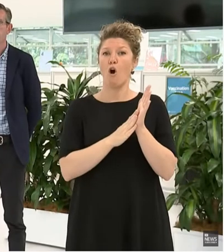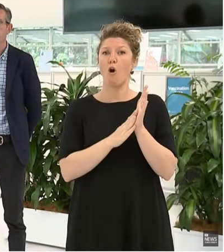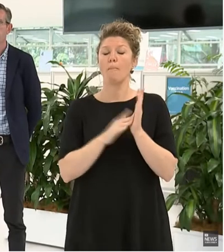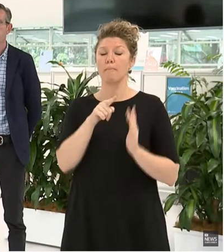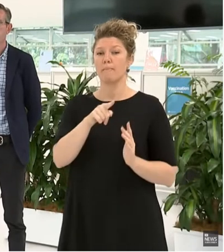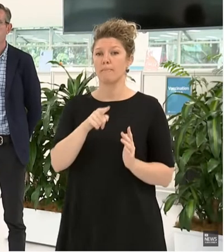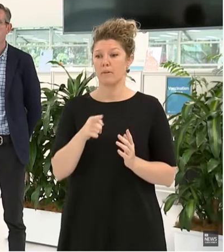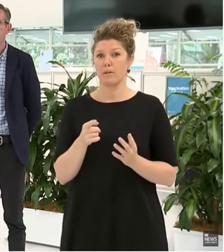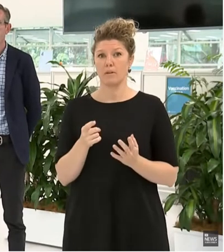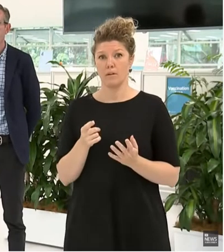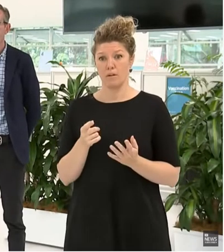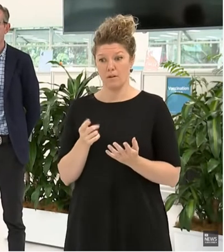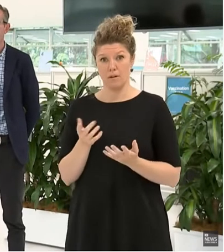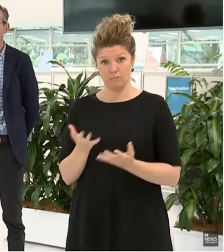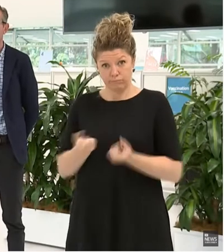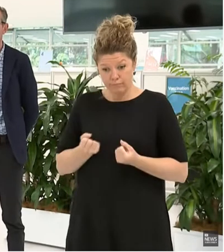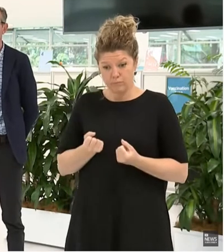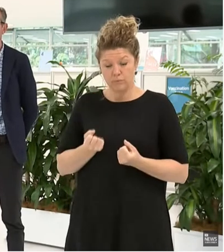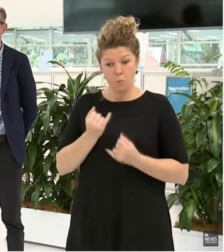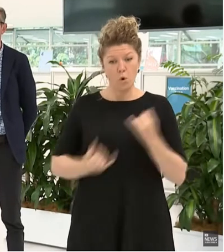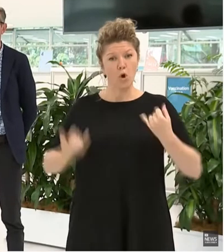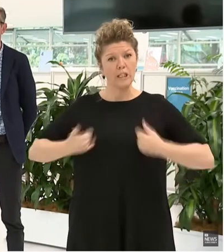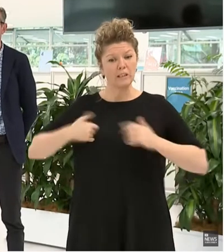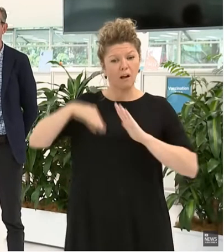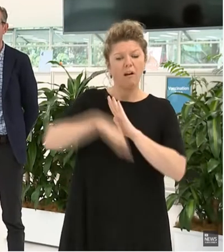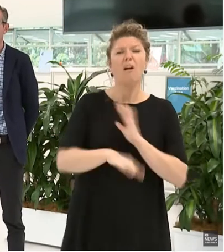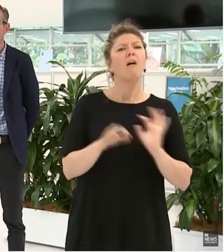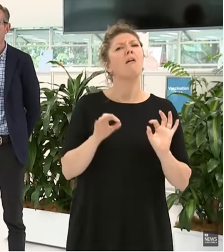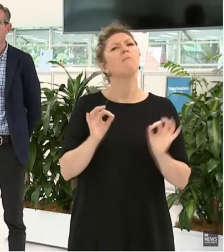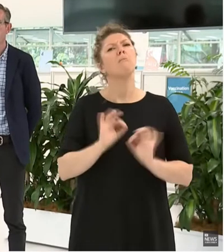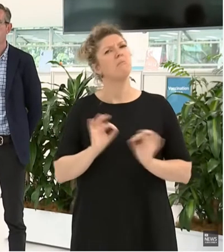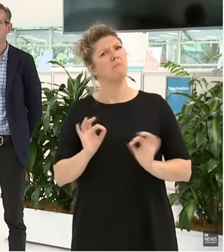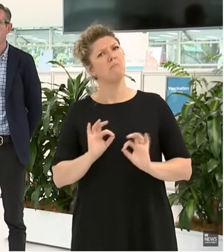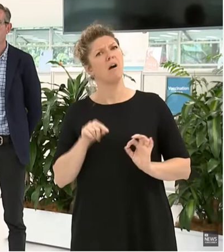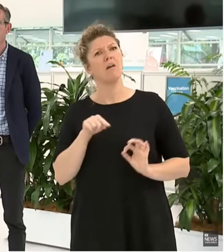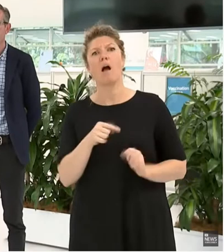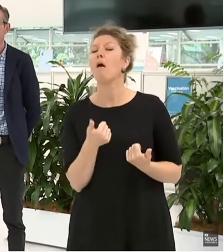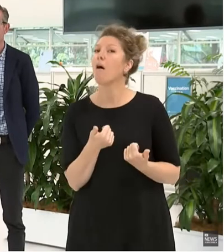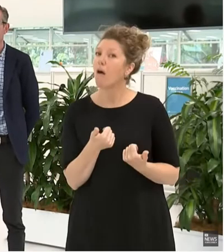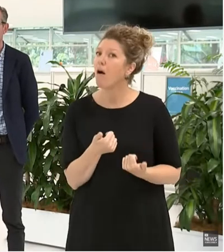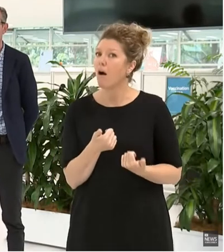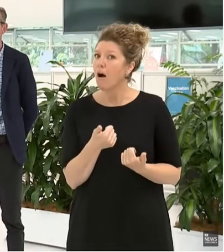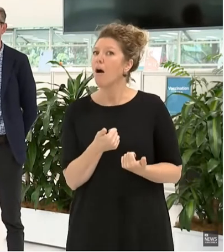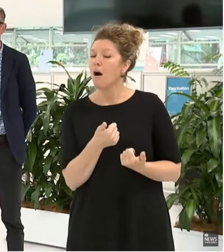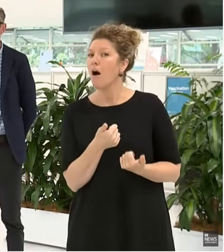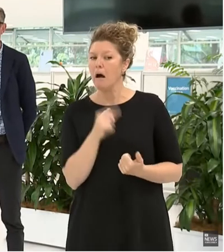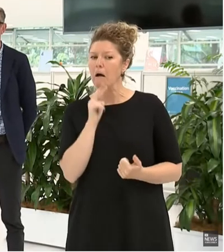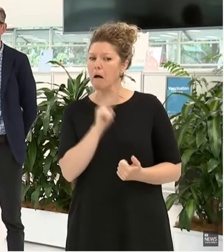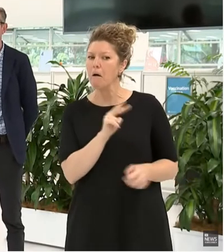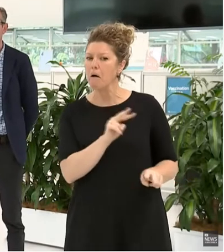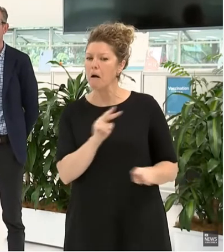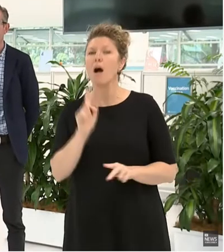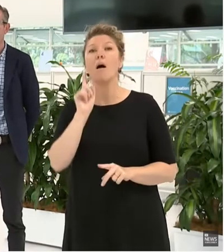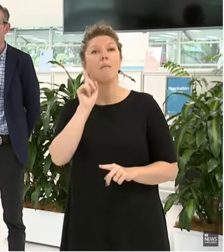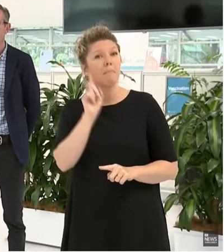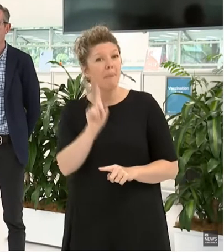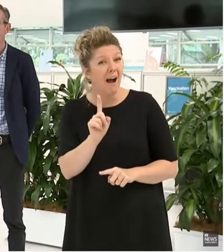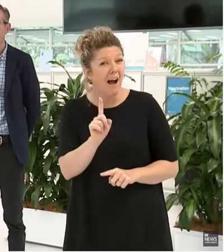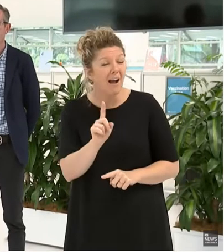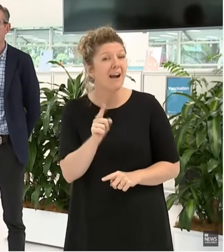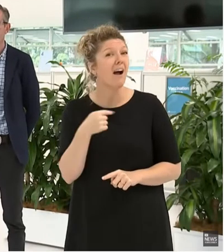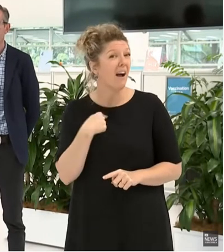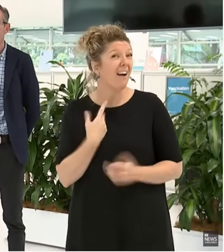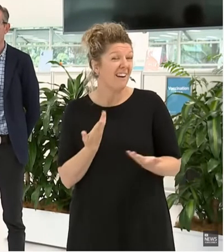severe in terms of its impact on individuals. That is a huge plus for all of us. But